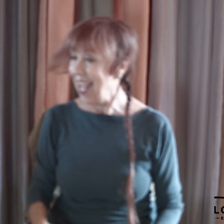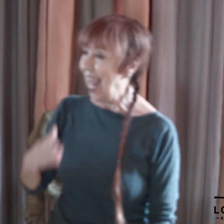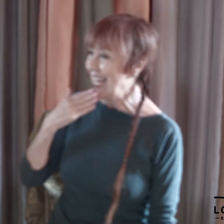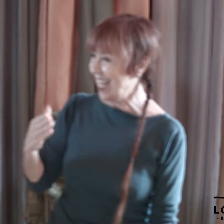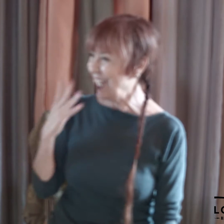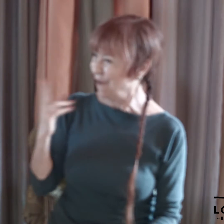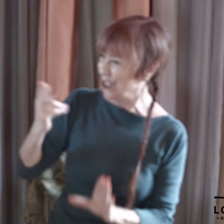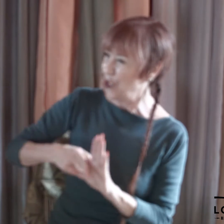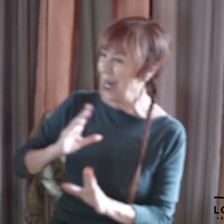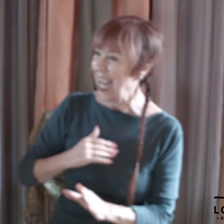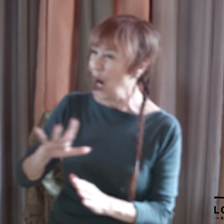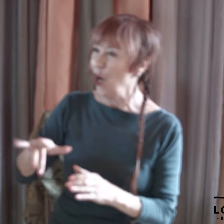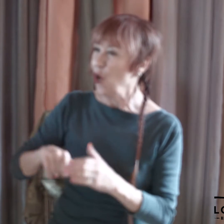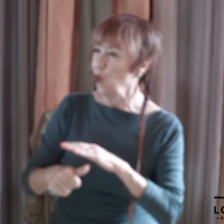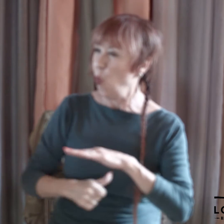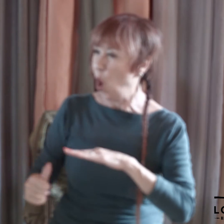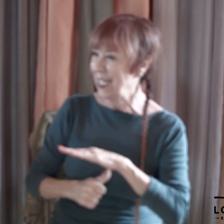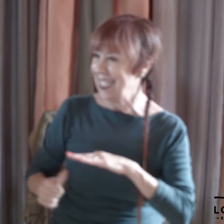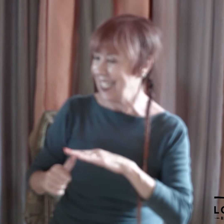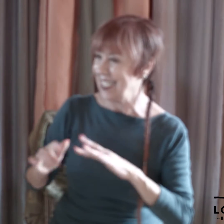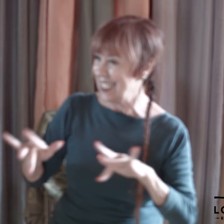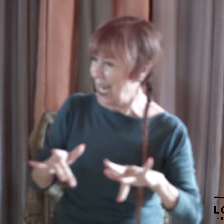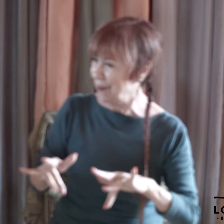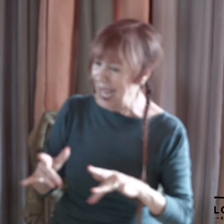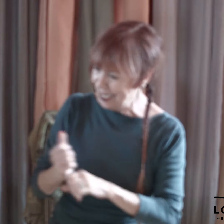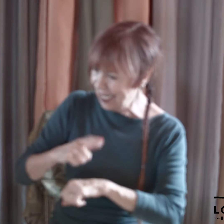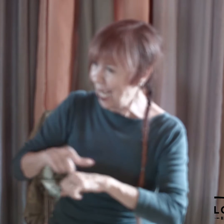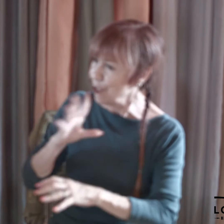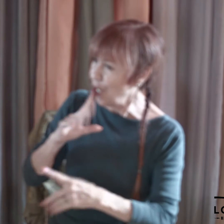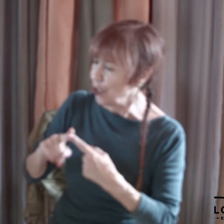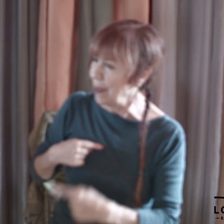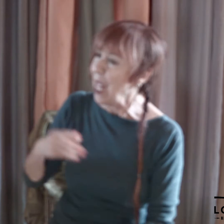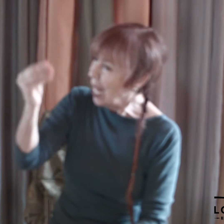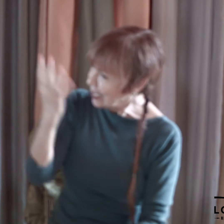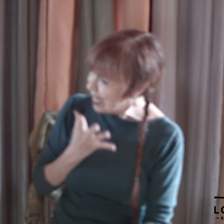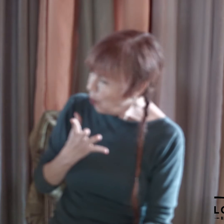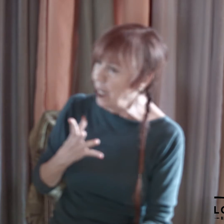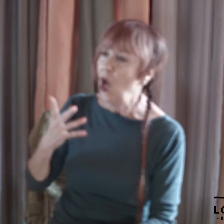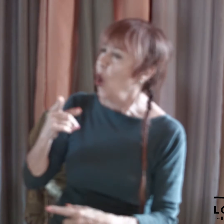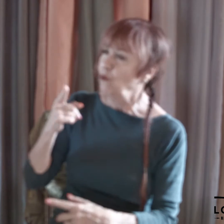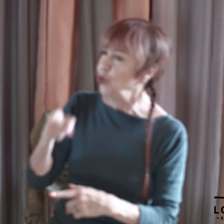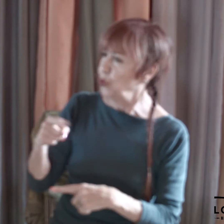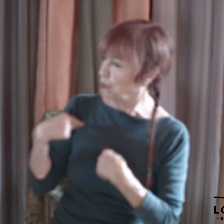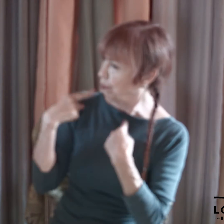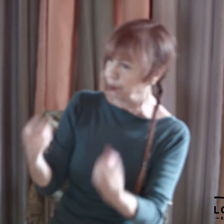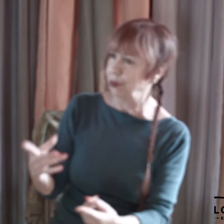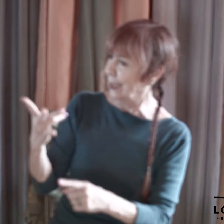being part of the Quarantine Tapes and taking the time to speak to me. Tell me, Sheila, what have you been up to for the last